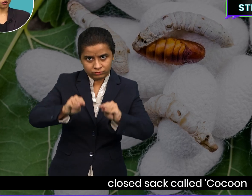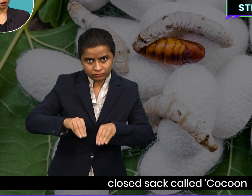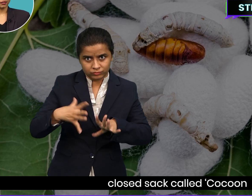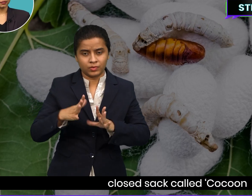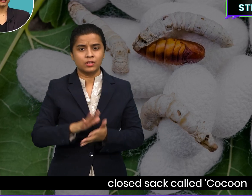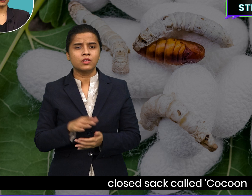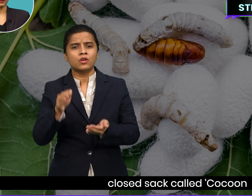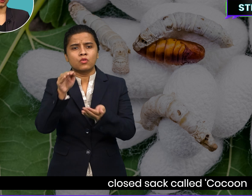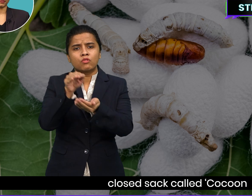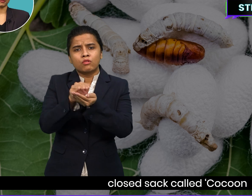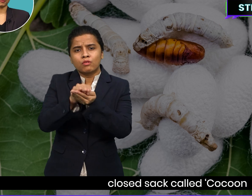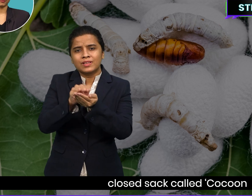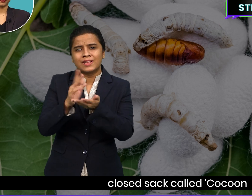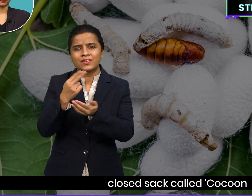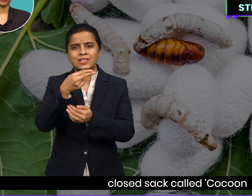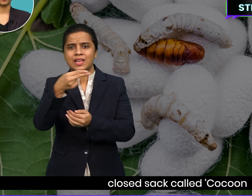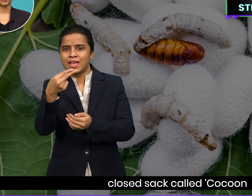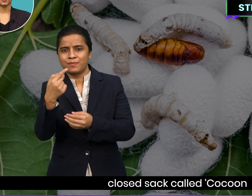sac called cocoon.